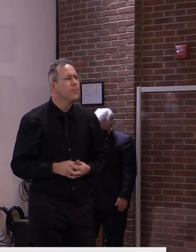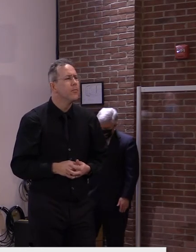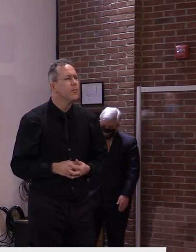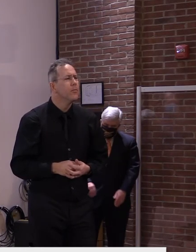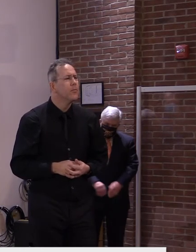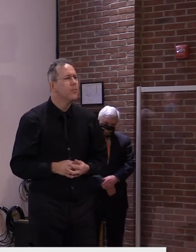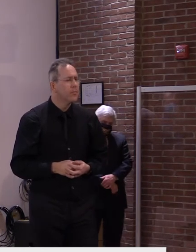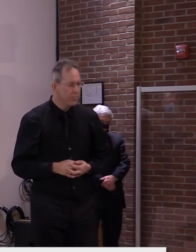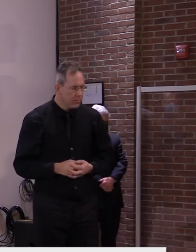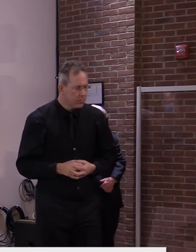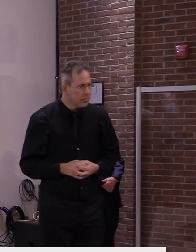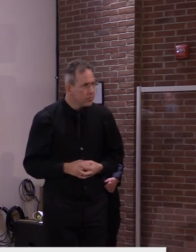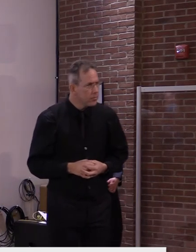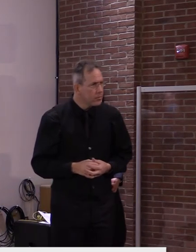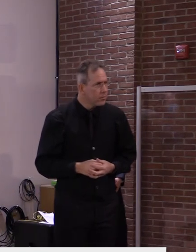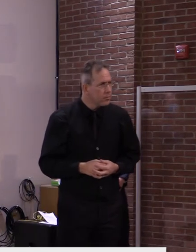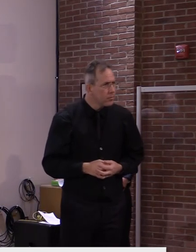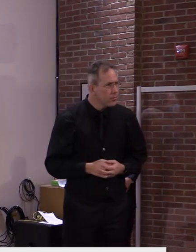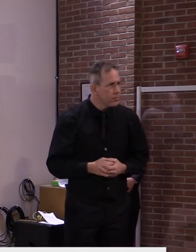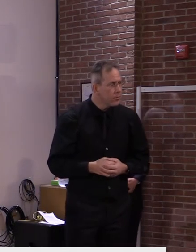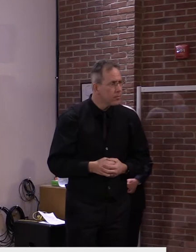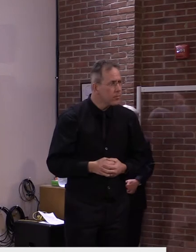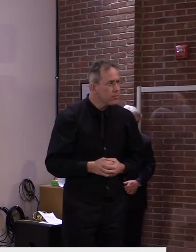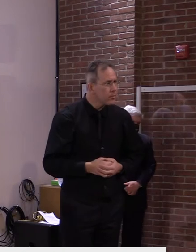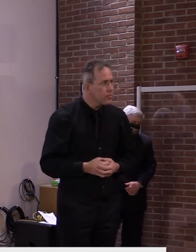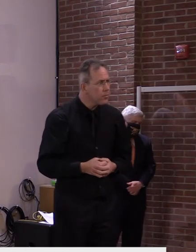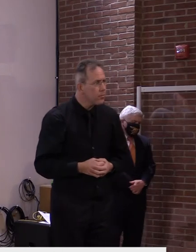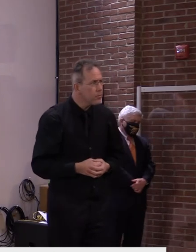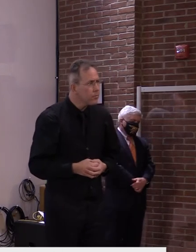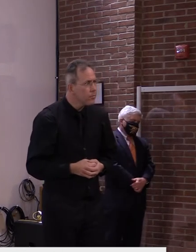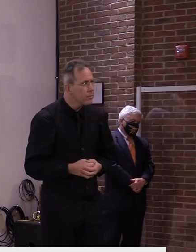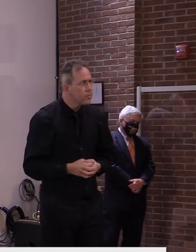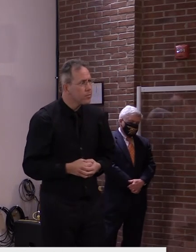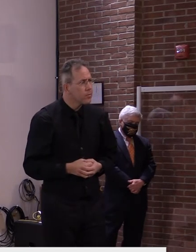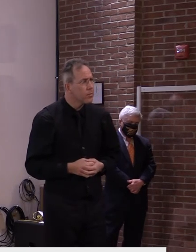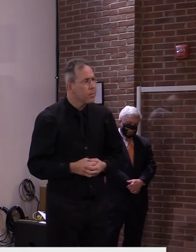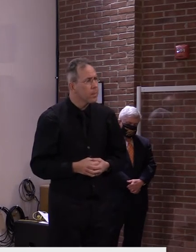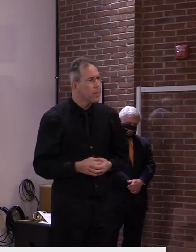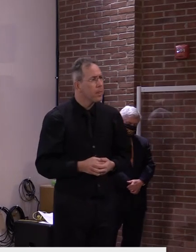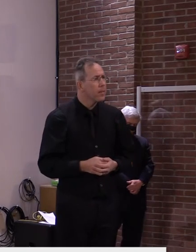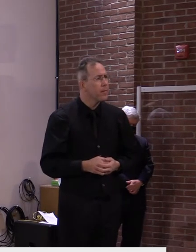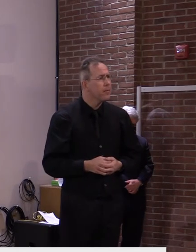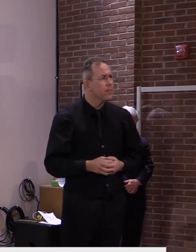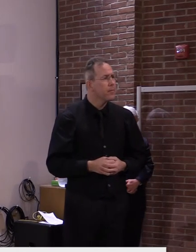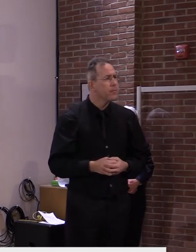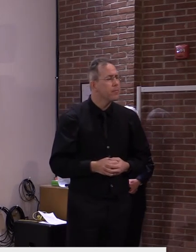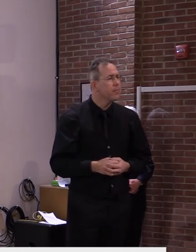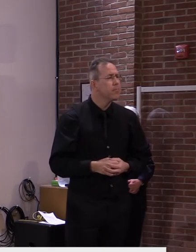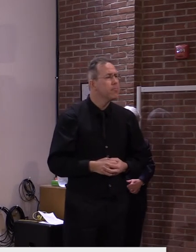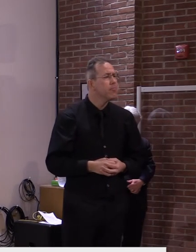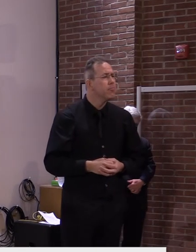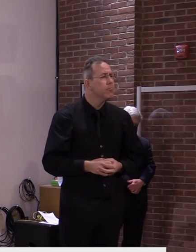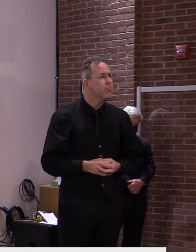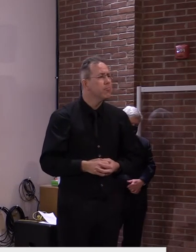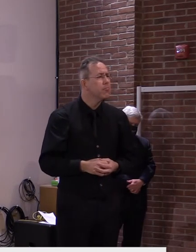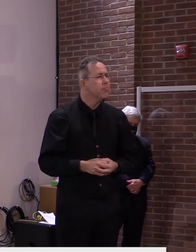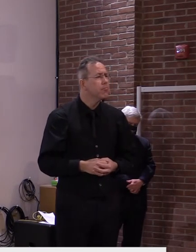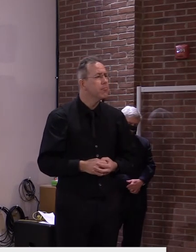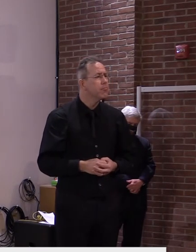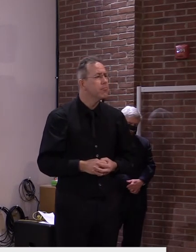the northeastern part of Vermont, Canaan, Vermont, obviously. They have a cooperative program with Pittsburgh, New Hampshire.